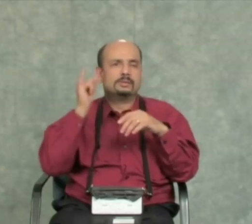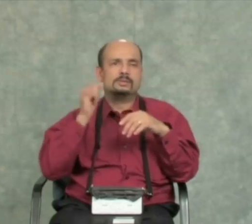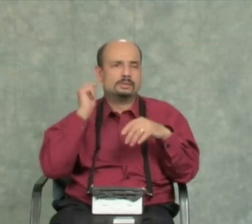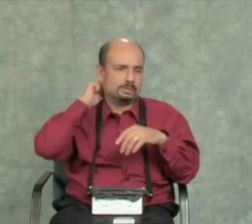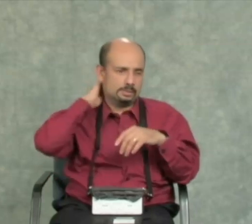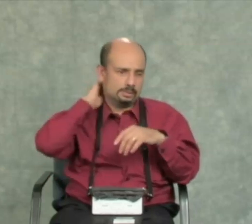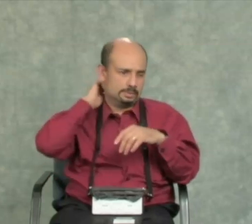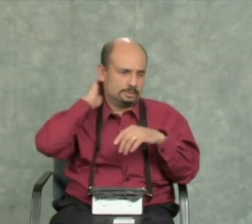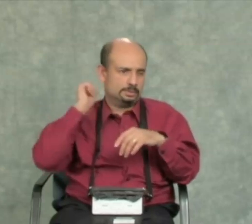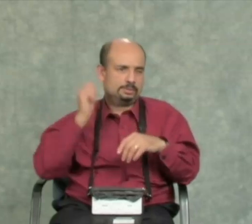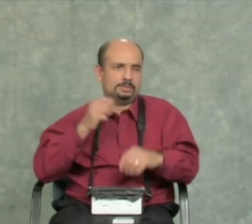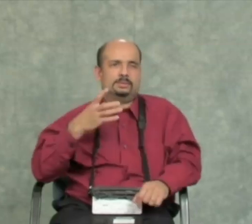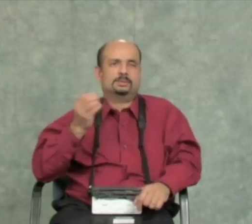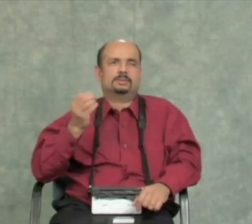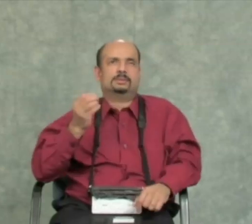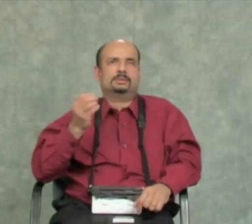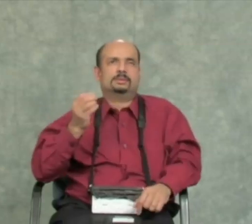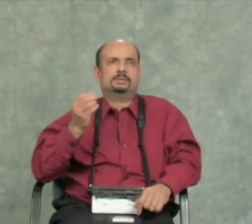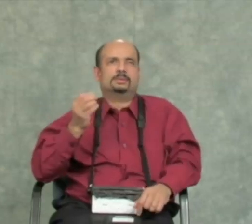I like learning more with my iPhone.